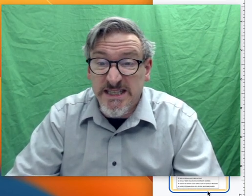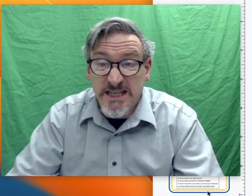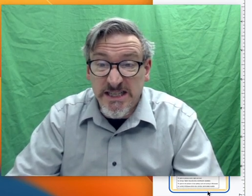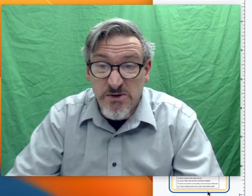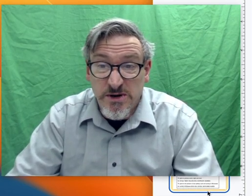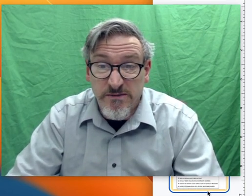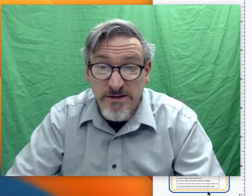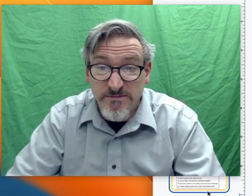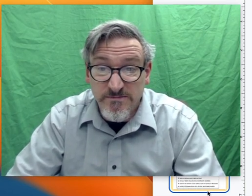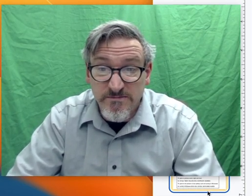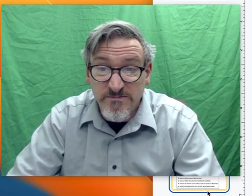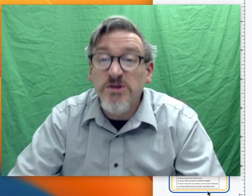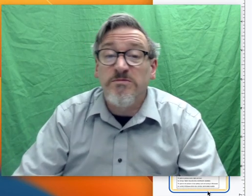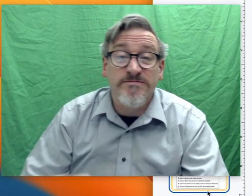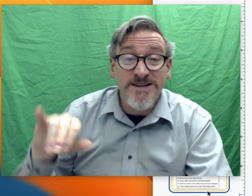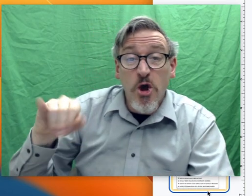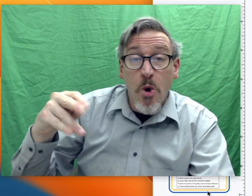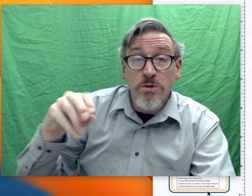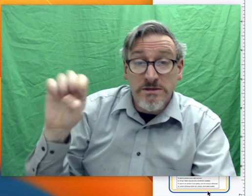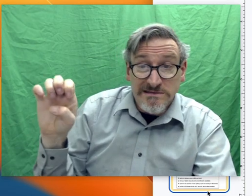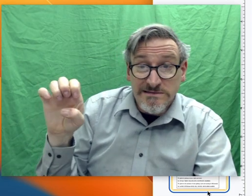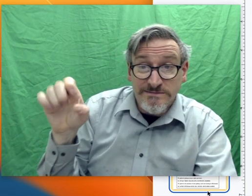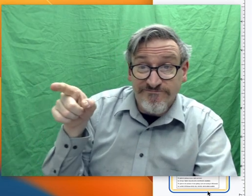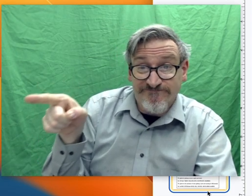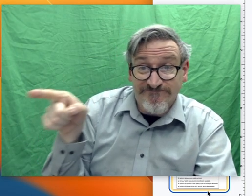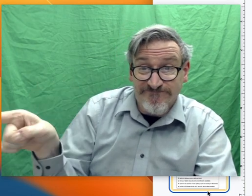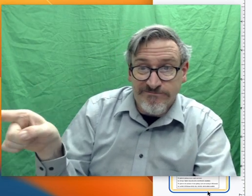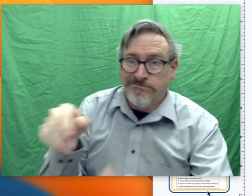basically telling a story, right?